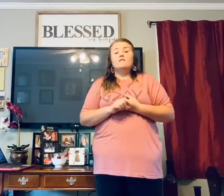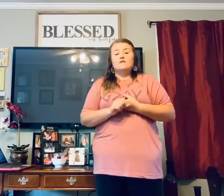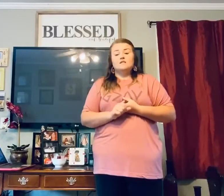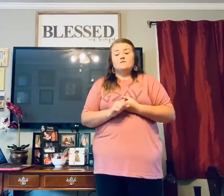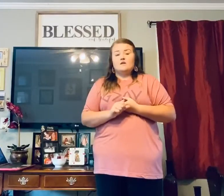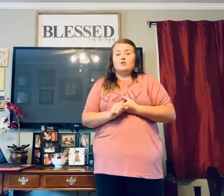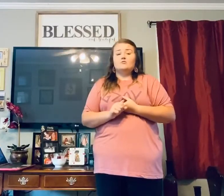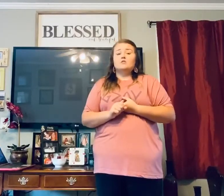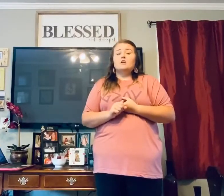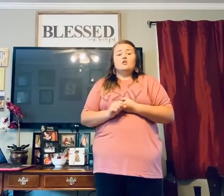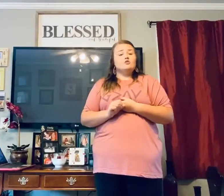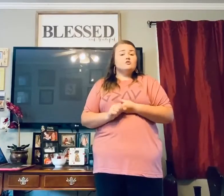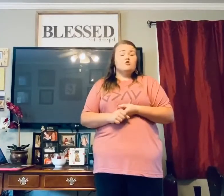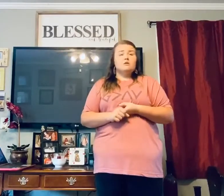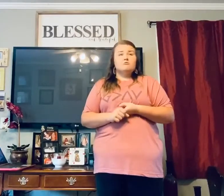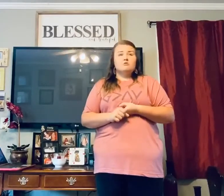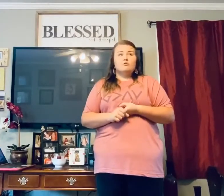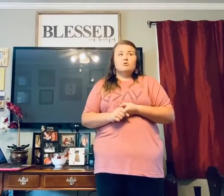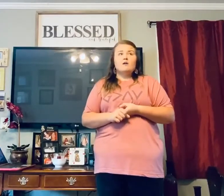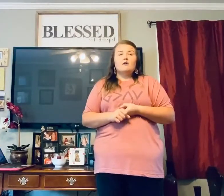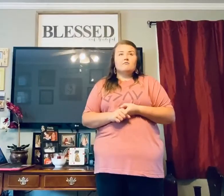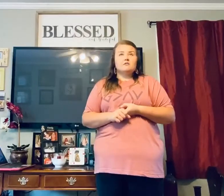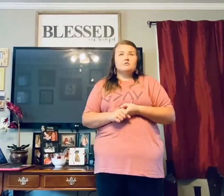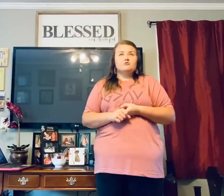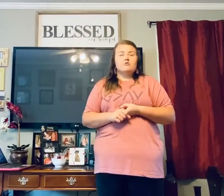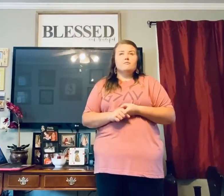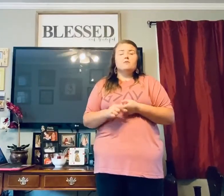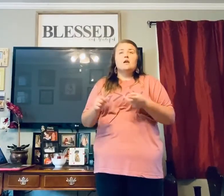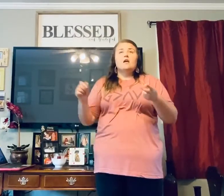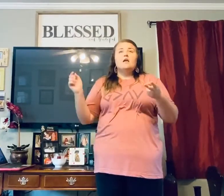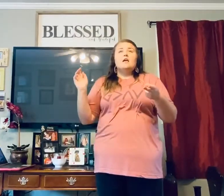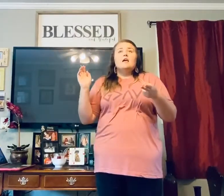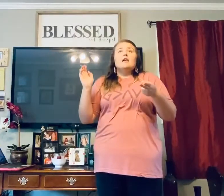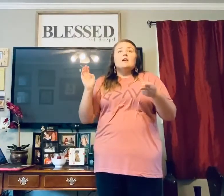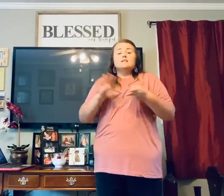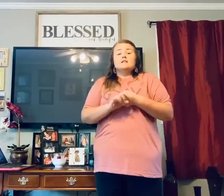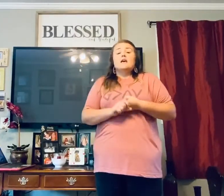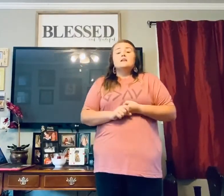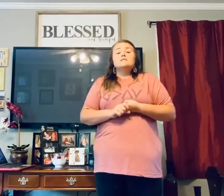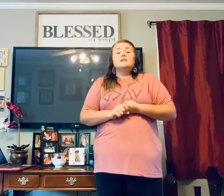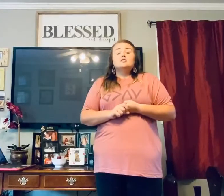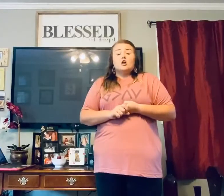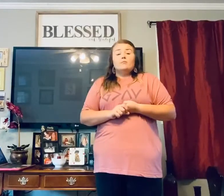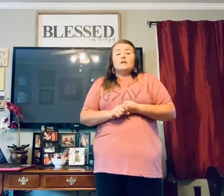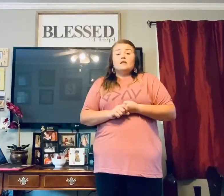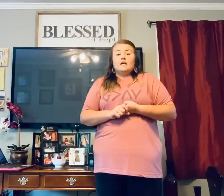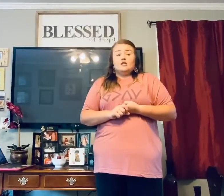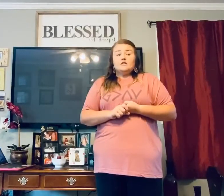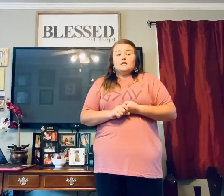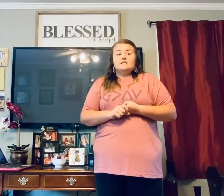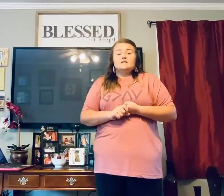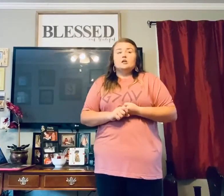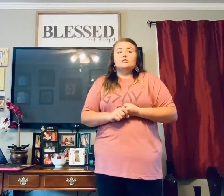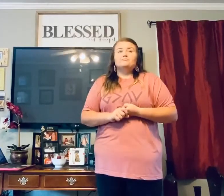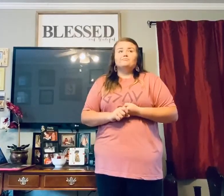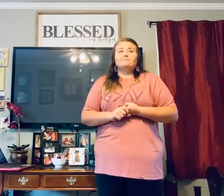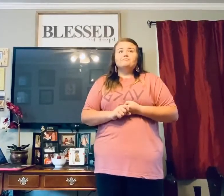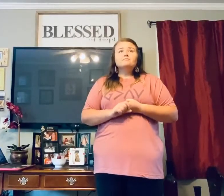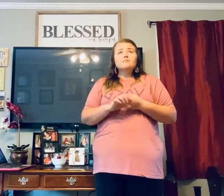affects females. There's no males in the world that have Rett syndrome. It's an X-linked dominant inheritance.